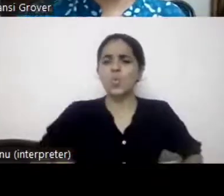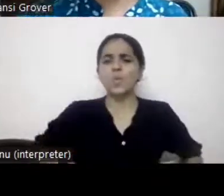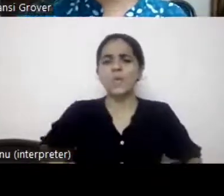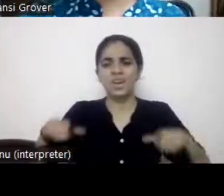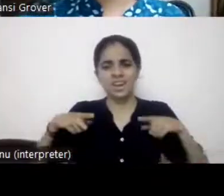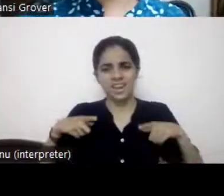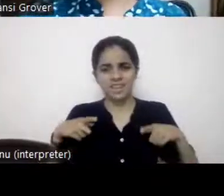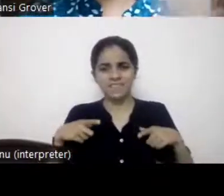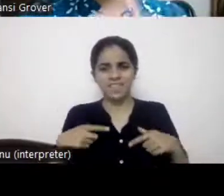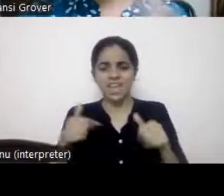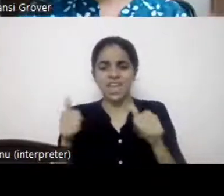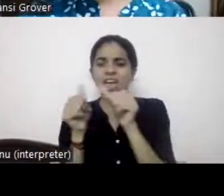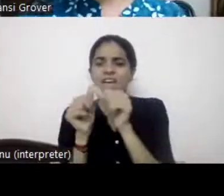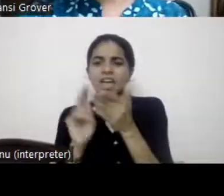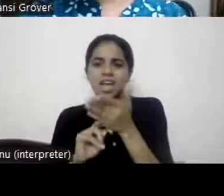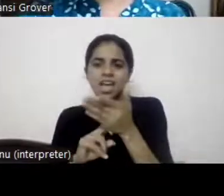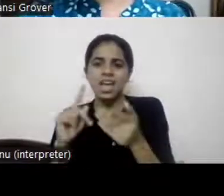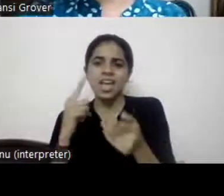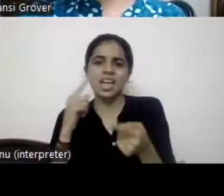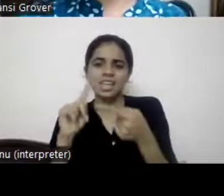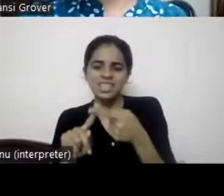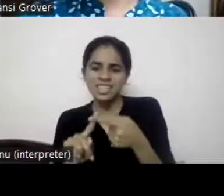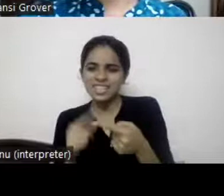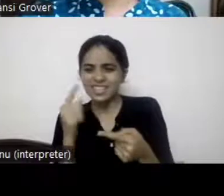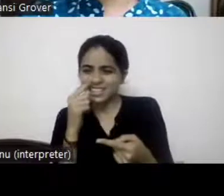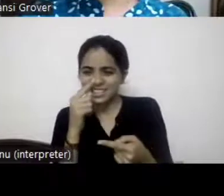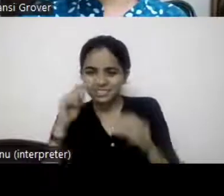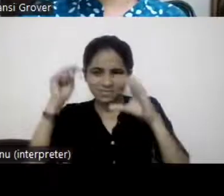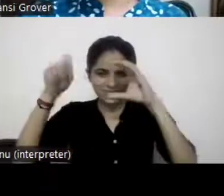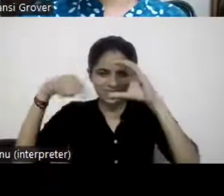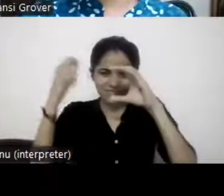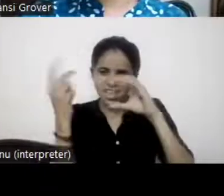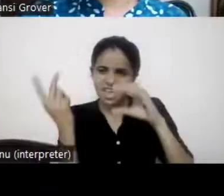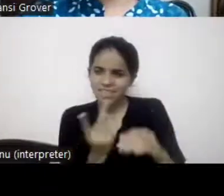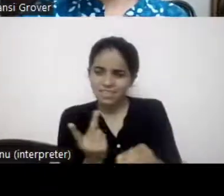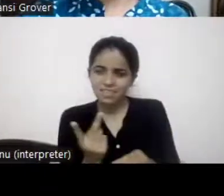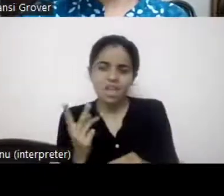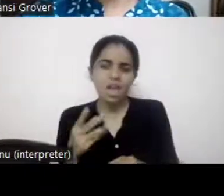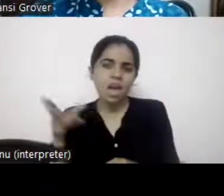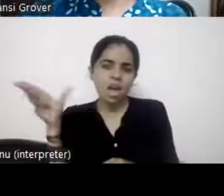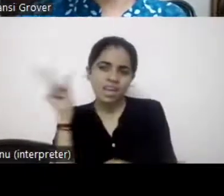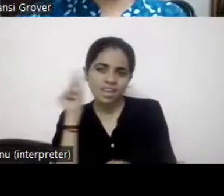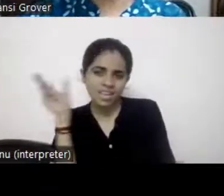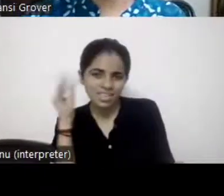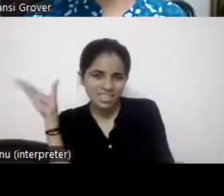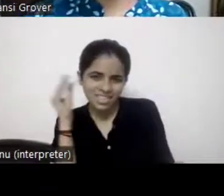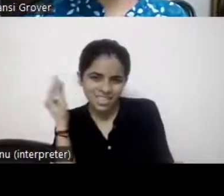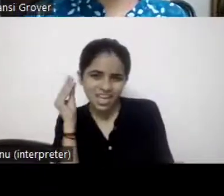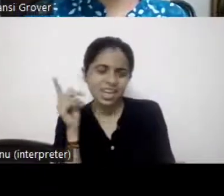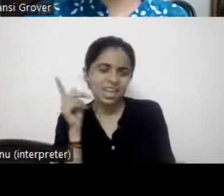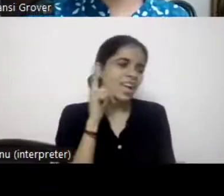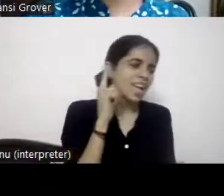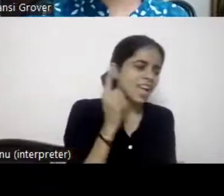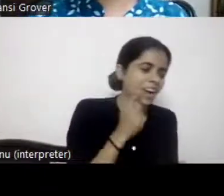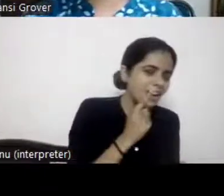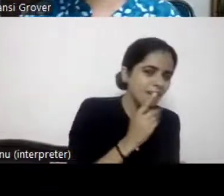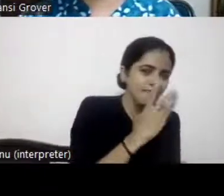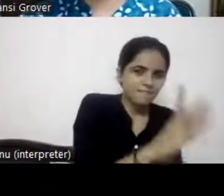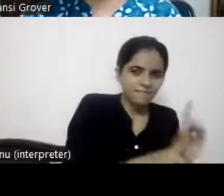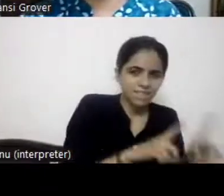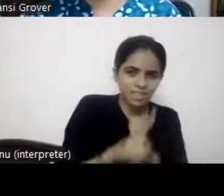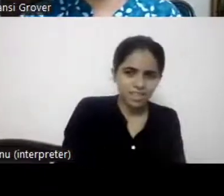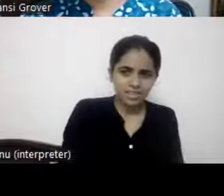And Annie is basically finding this very conflicting when she talks about her life between music